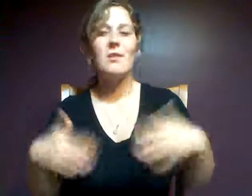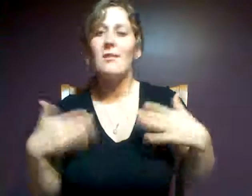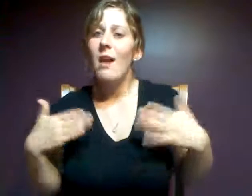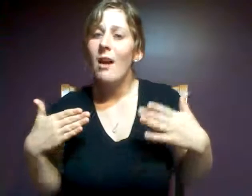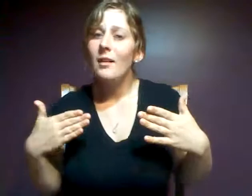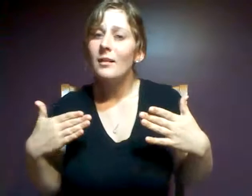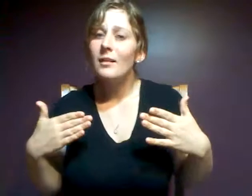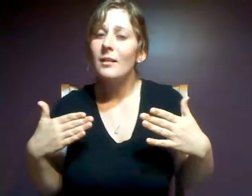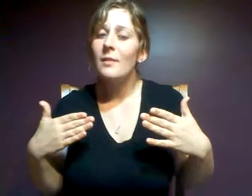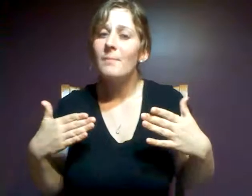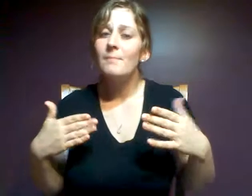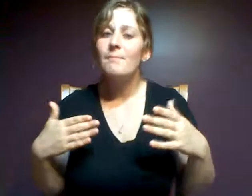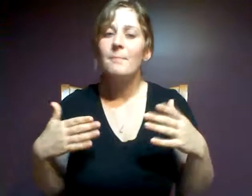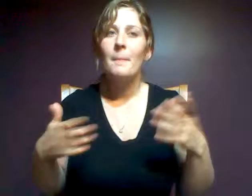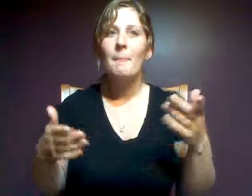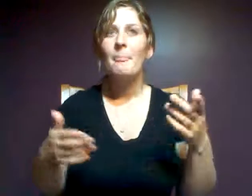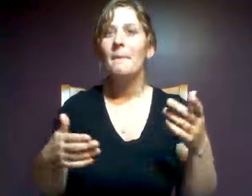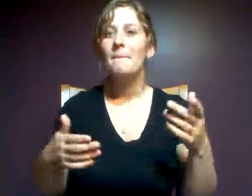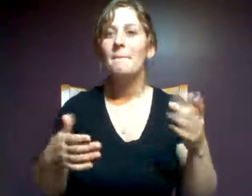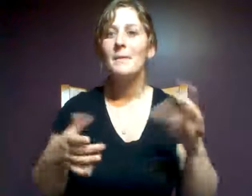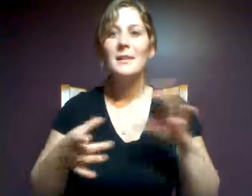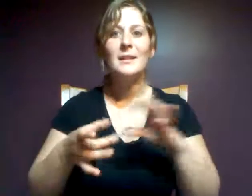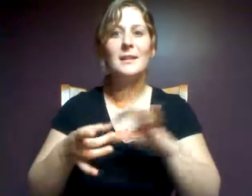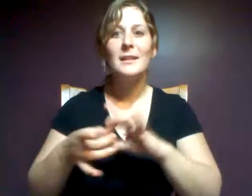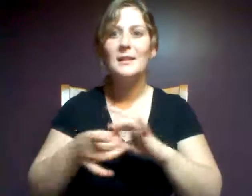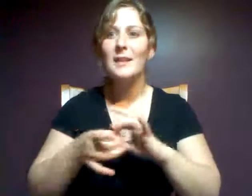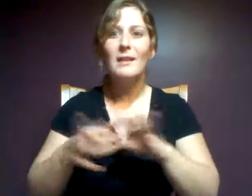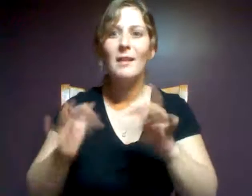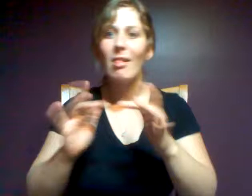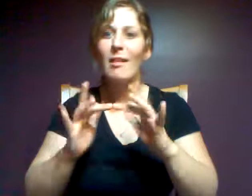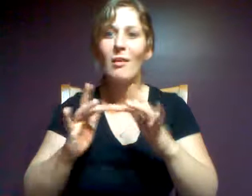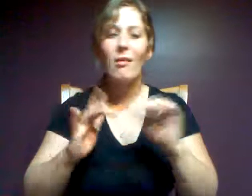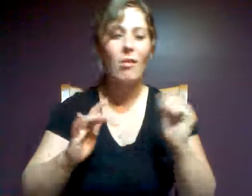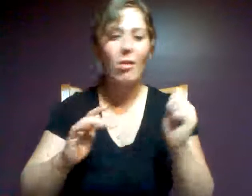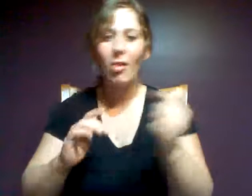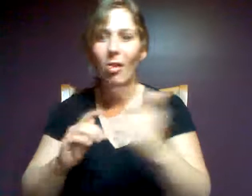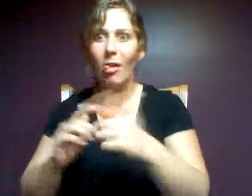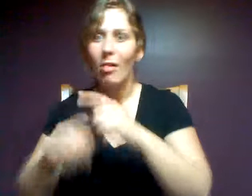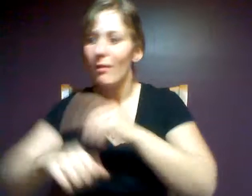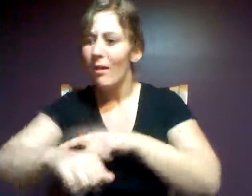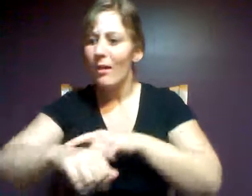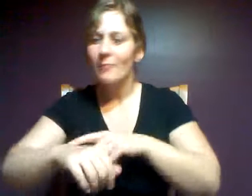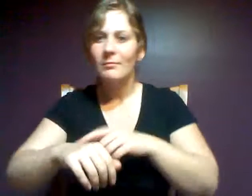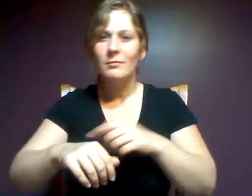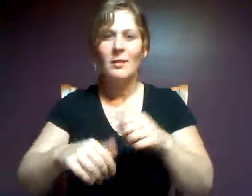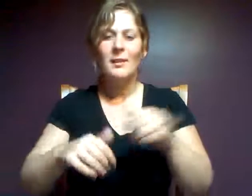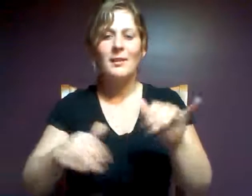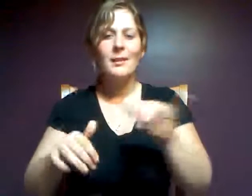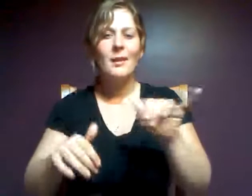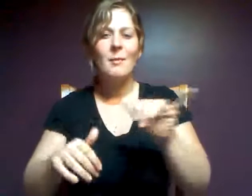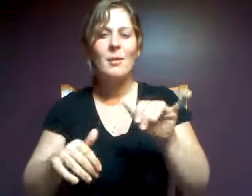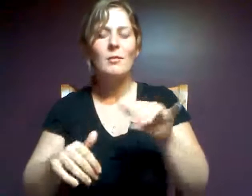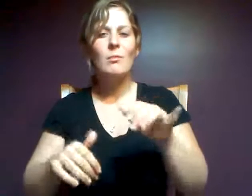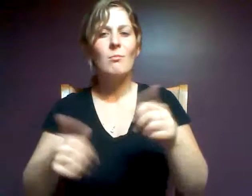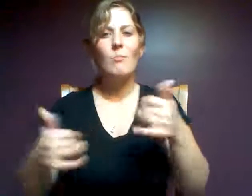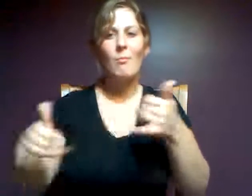it's like there's a party in their bedroom every night. There's simply no privacy. And the social pressures that go along